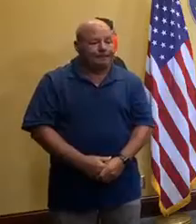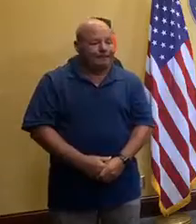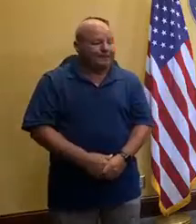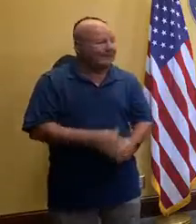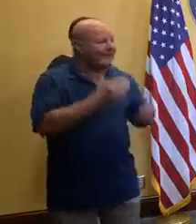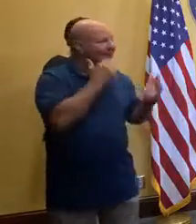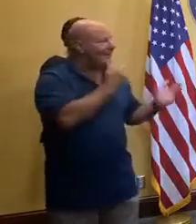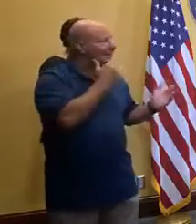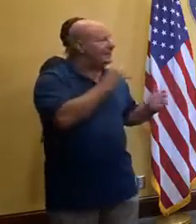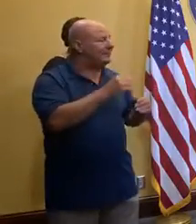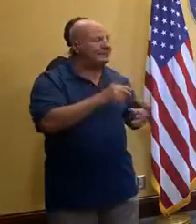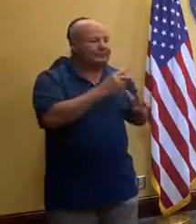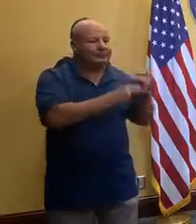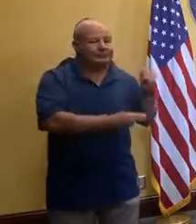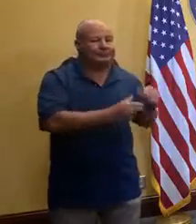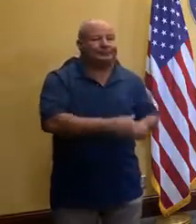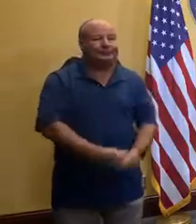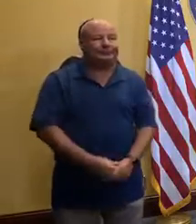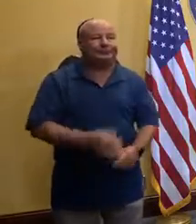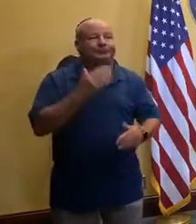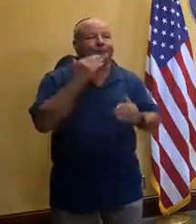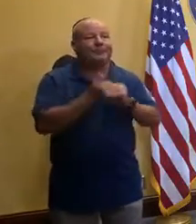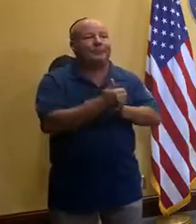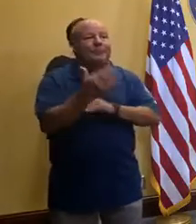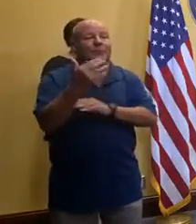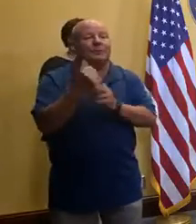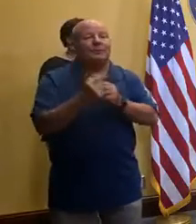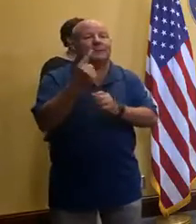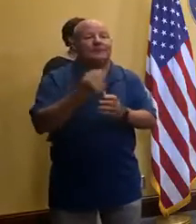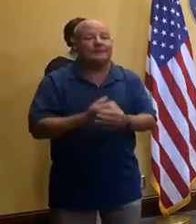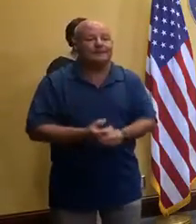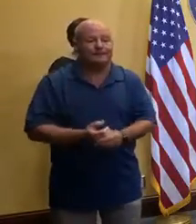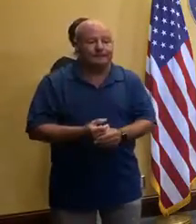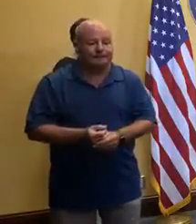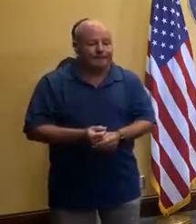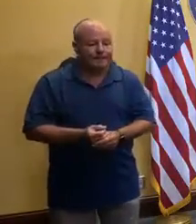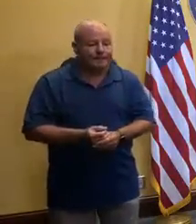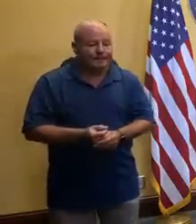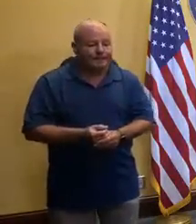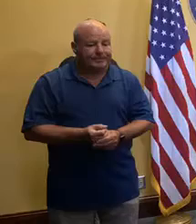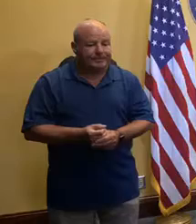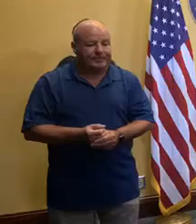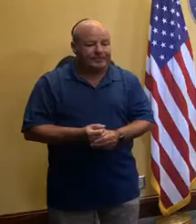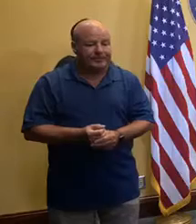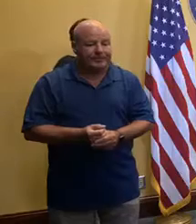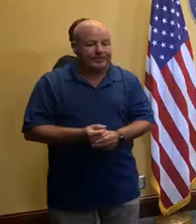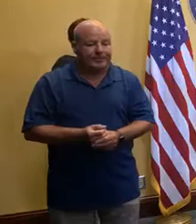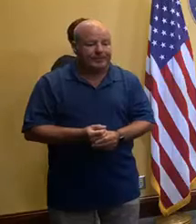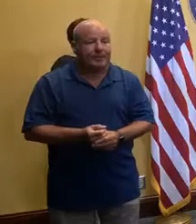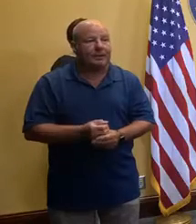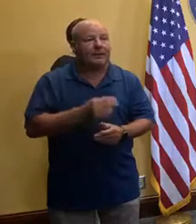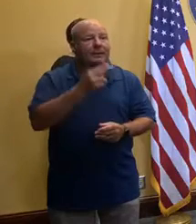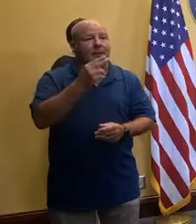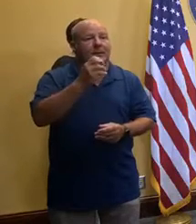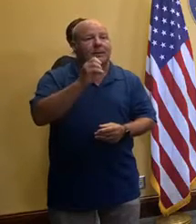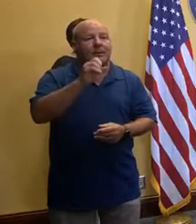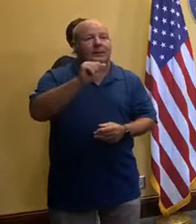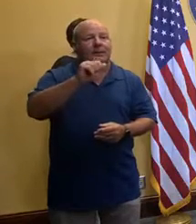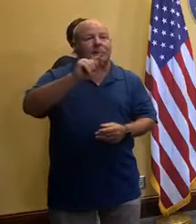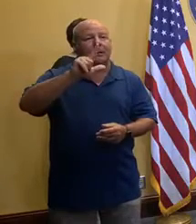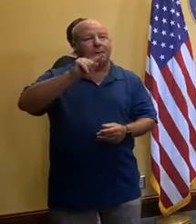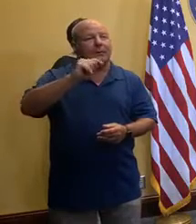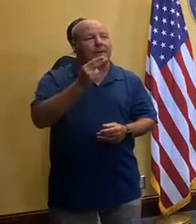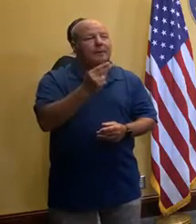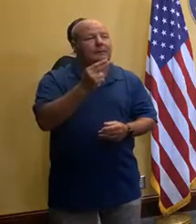Thank you, Mayor. Thanks, Chief. Good morning, everybody. I just would like to provide the health data background